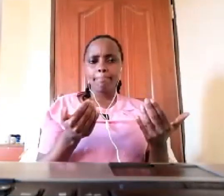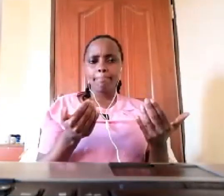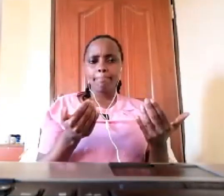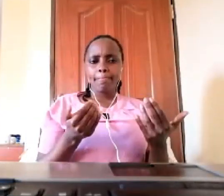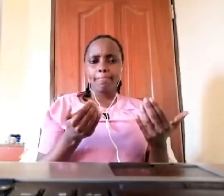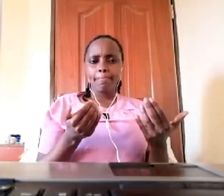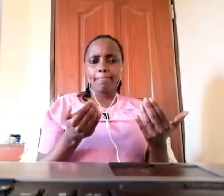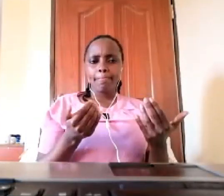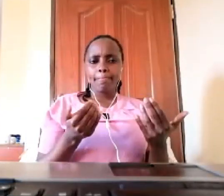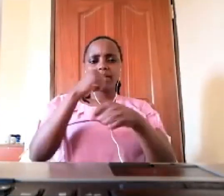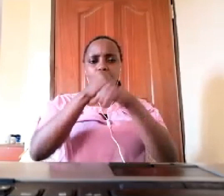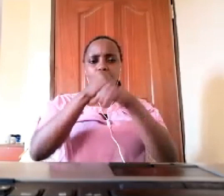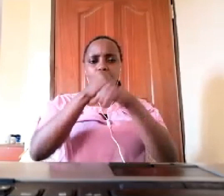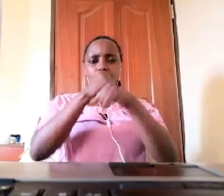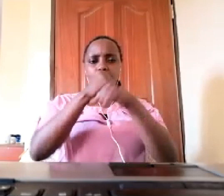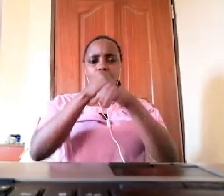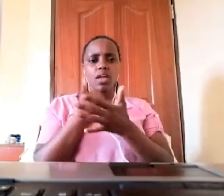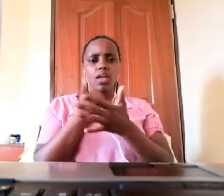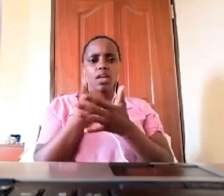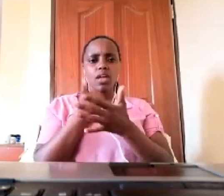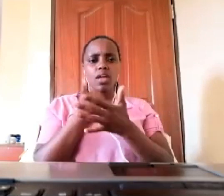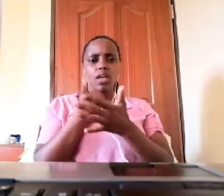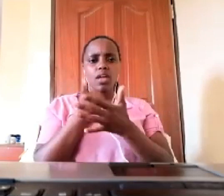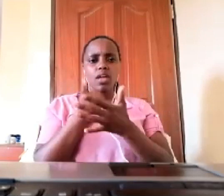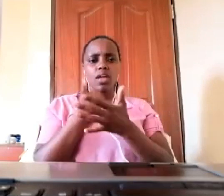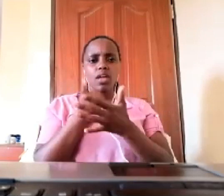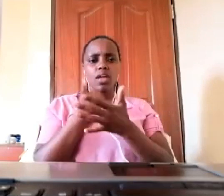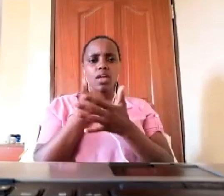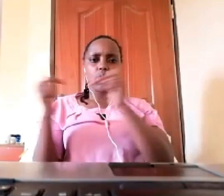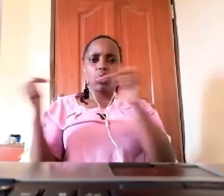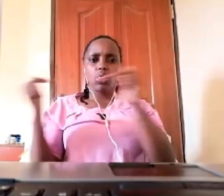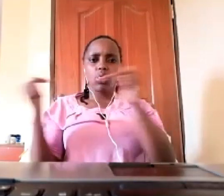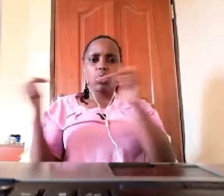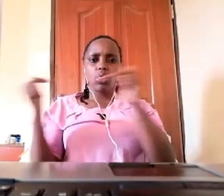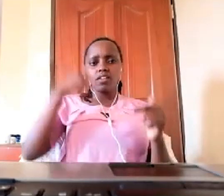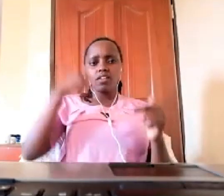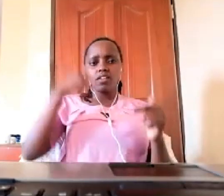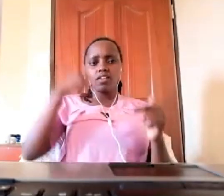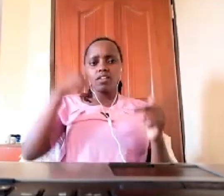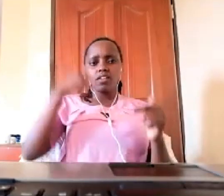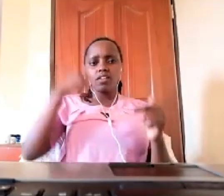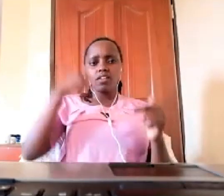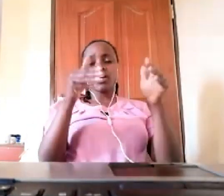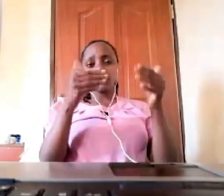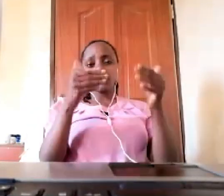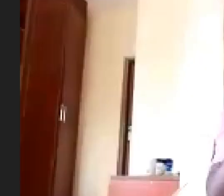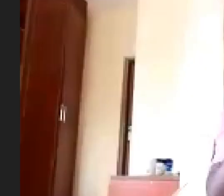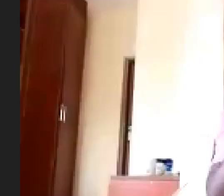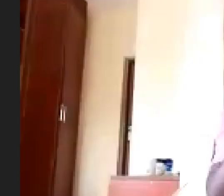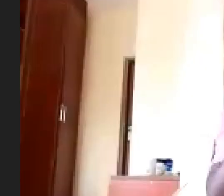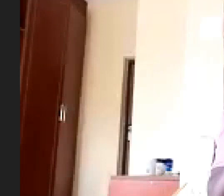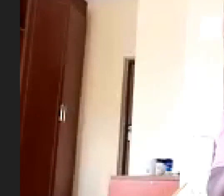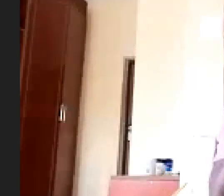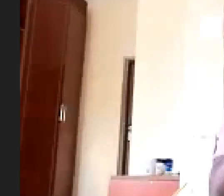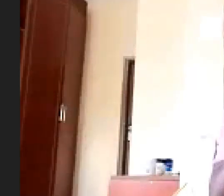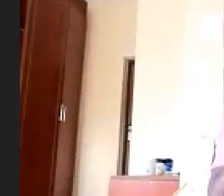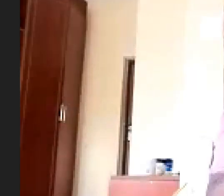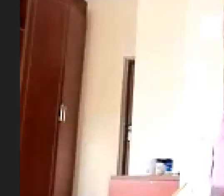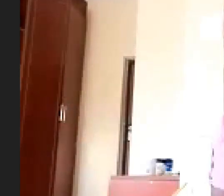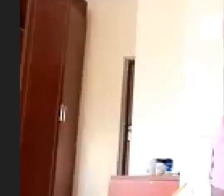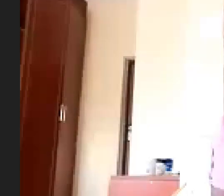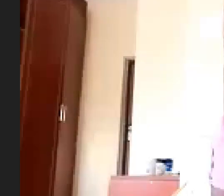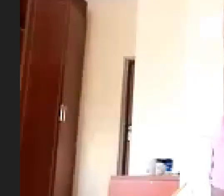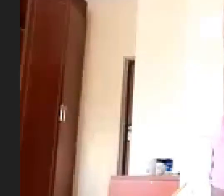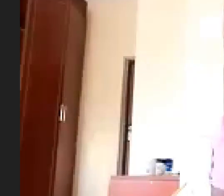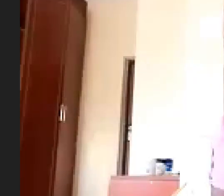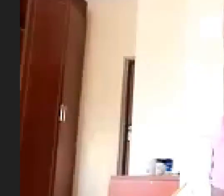carry out to make sure that we have more reporting as opposed to just having governments focusing on the CRC? Thank